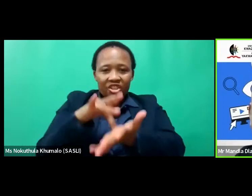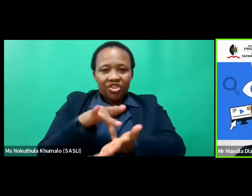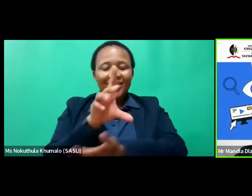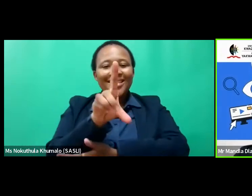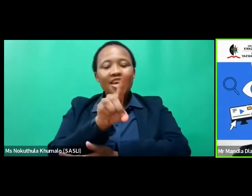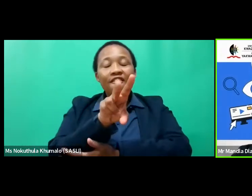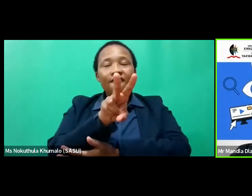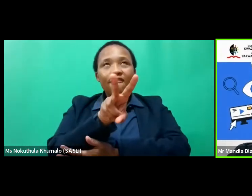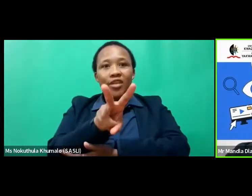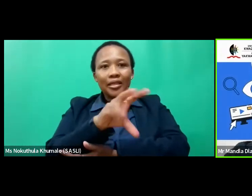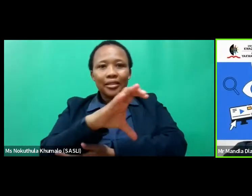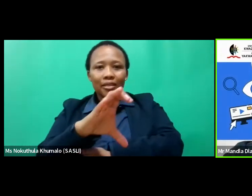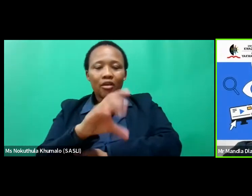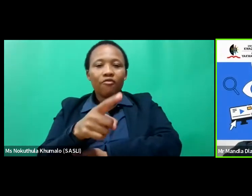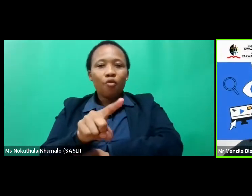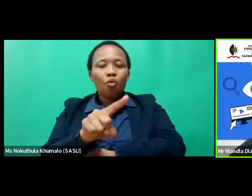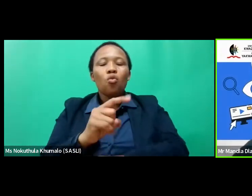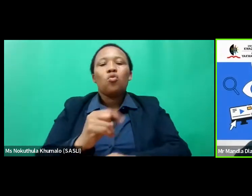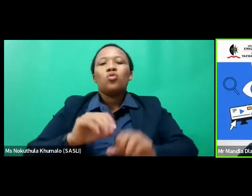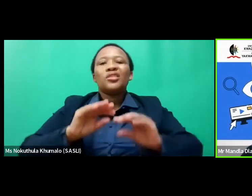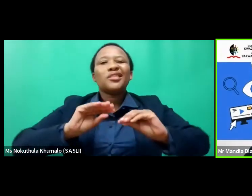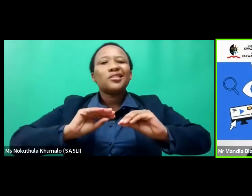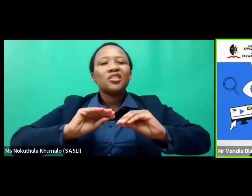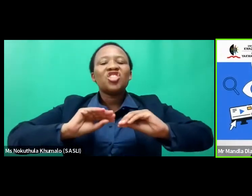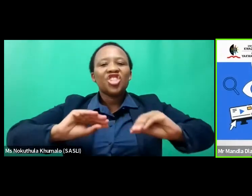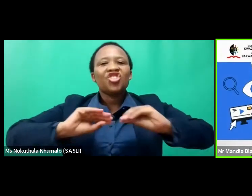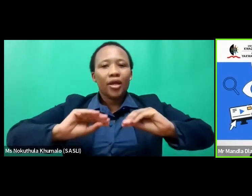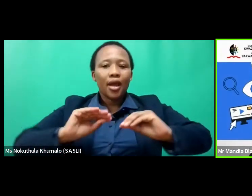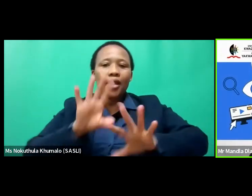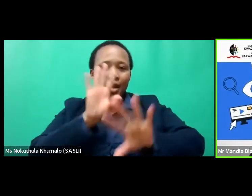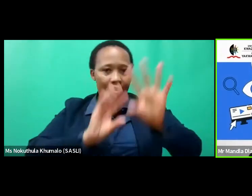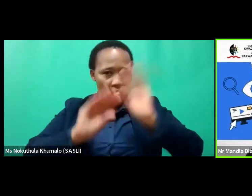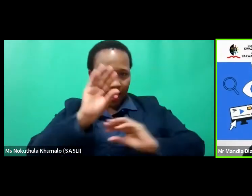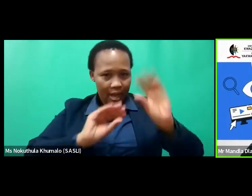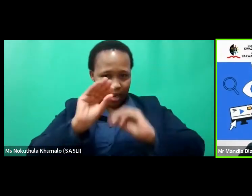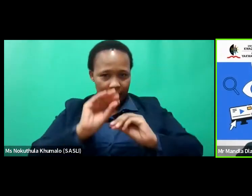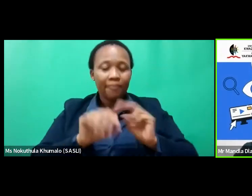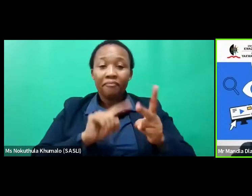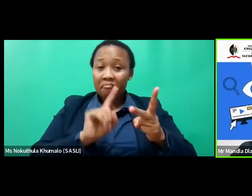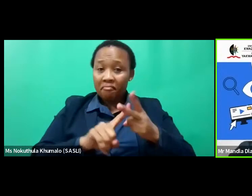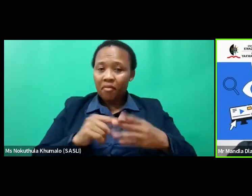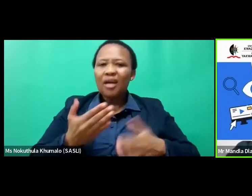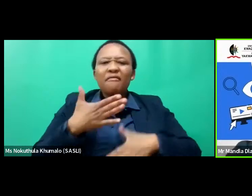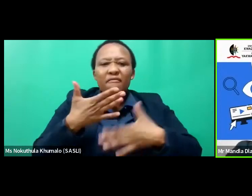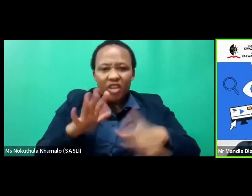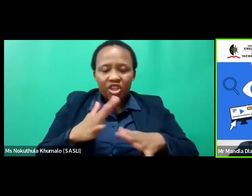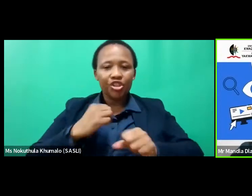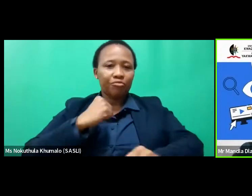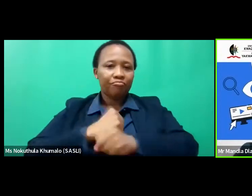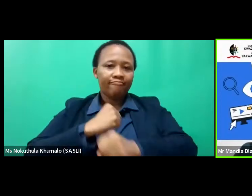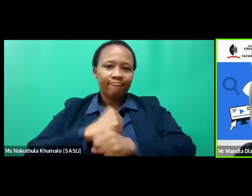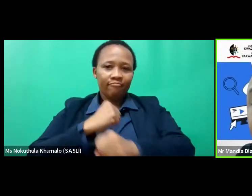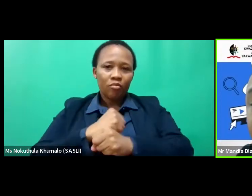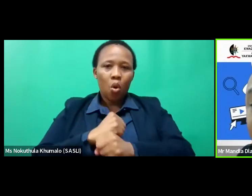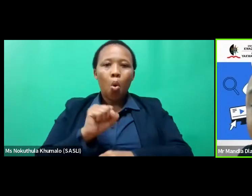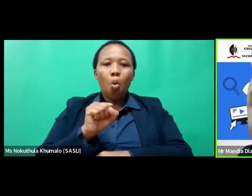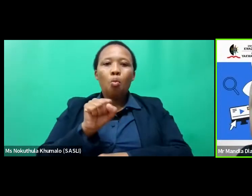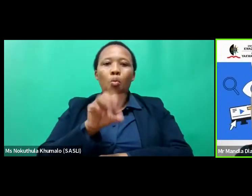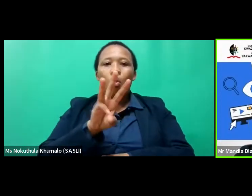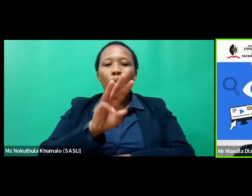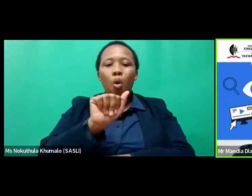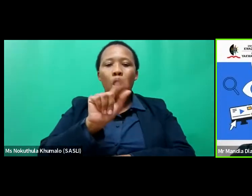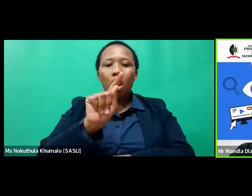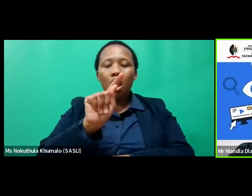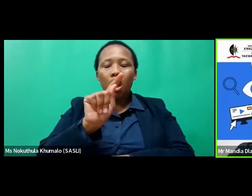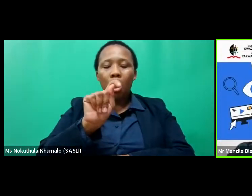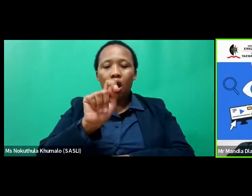And again, he served at Walter Sisulu University, again as the Deputy Vice Chancellor for Academic Affairs